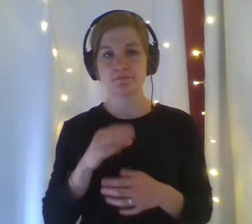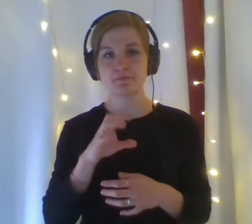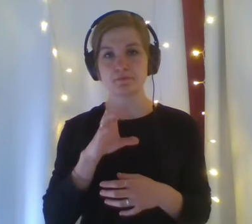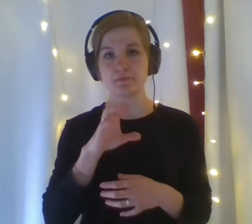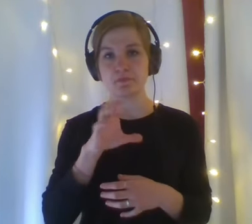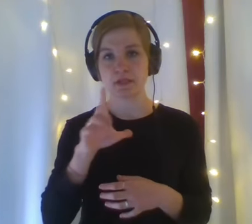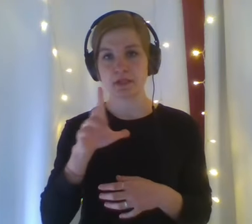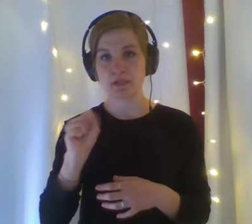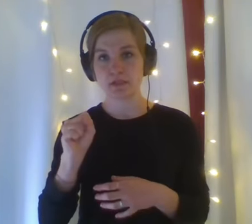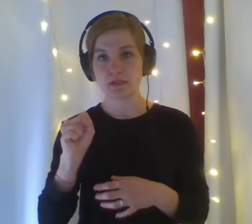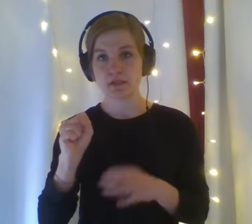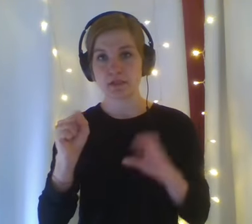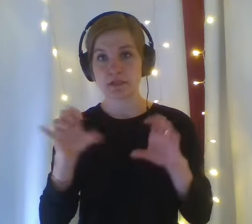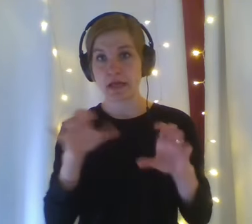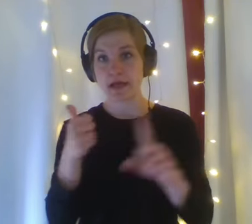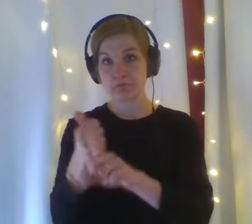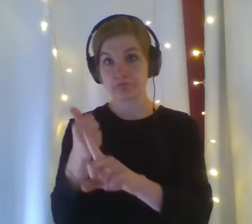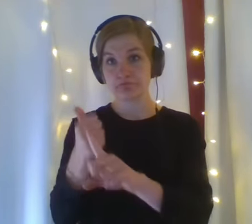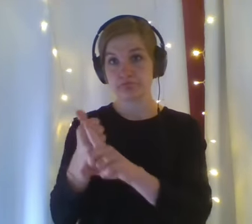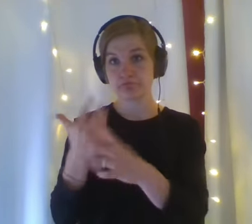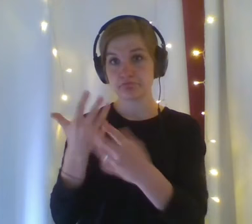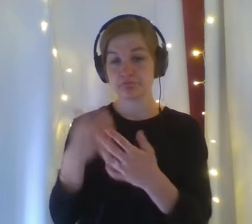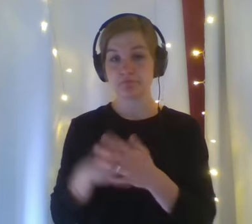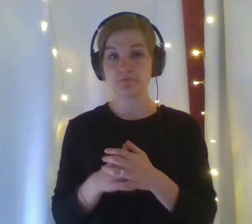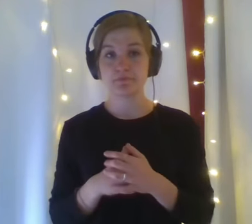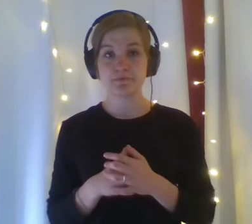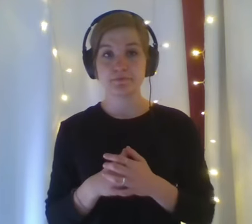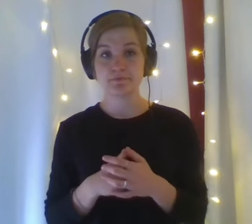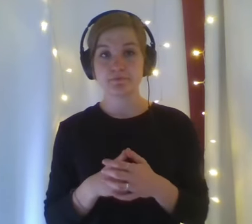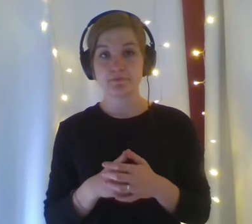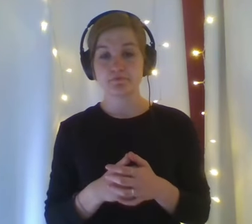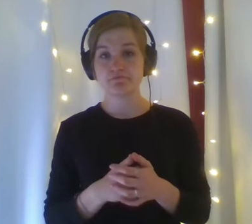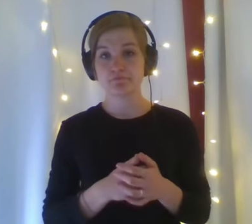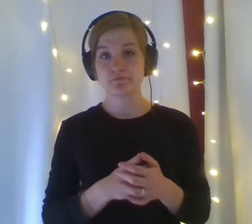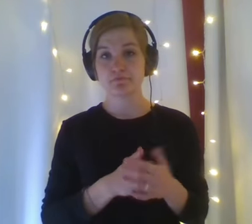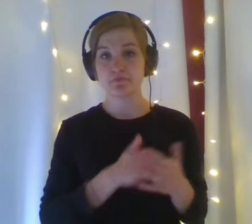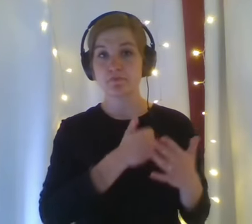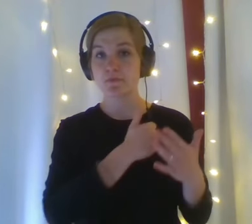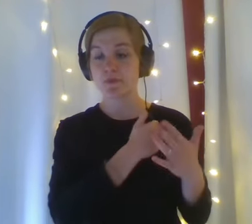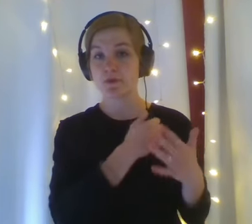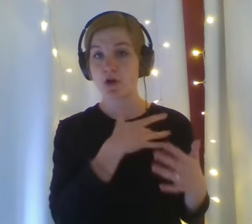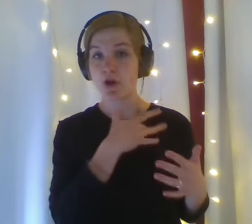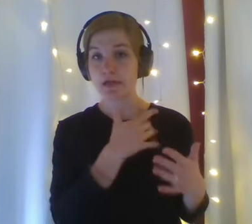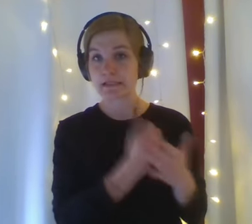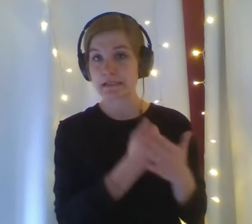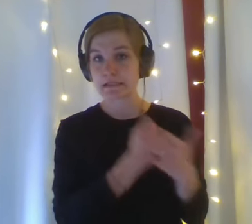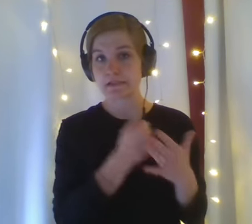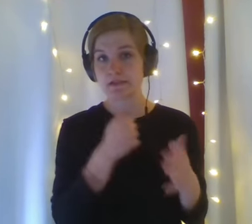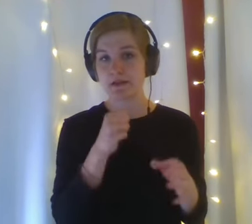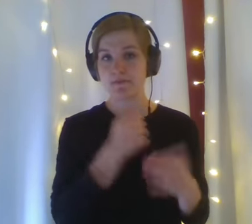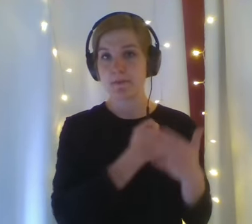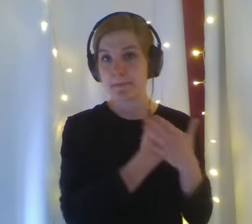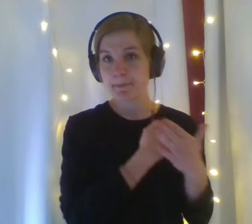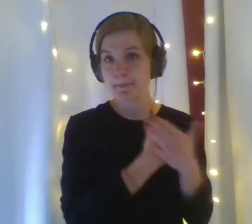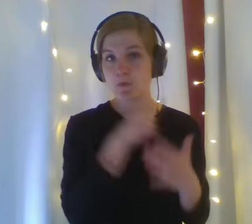your heart can act all by themselves. If you leave your heart alone, it will beat on average about 100 times per minute. It can